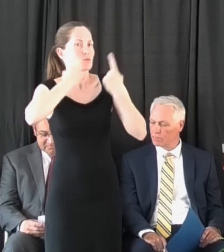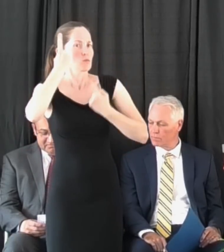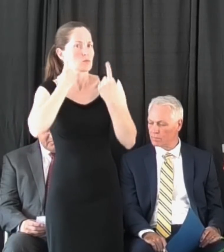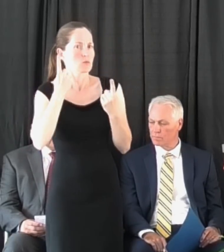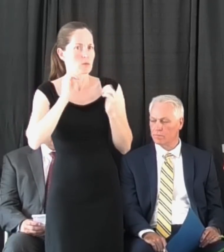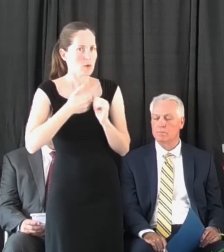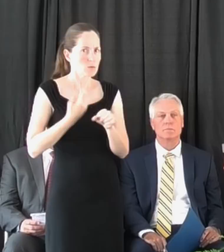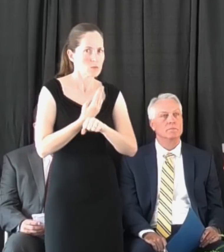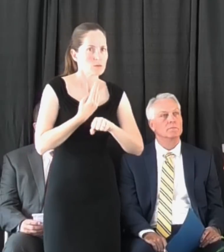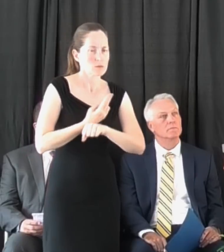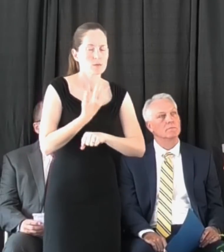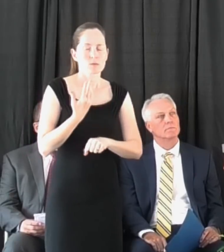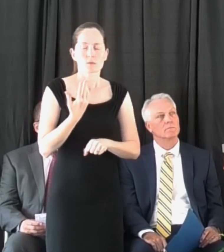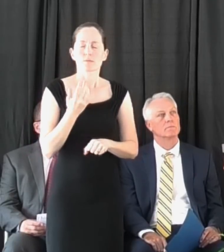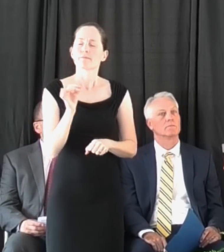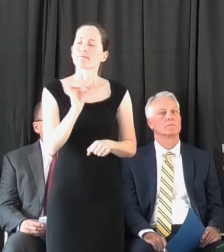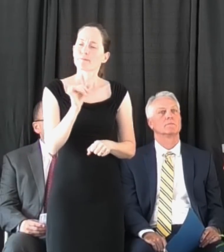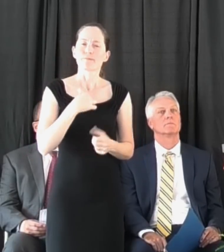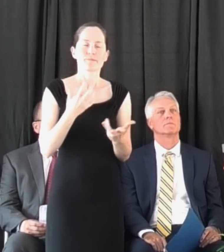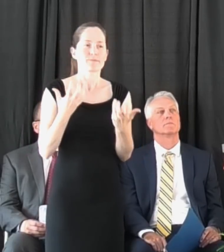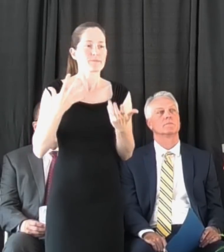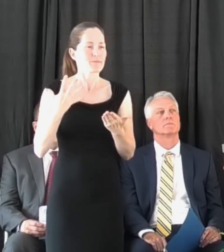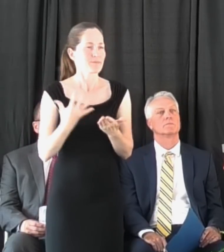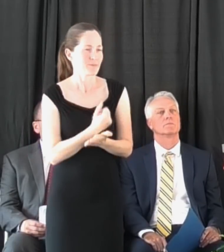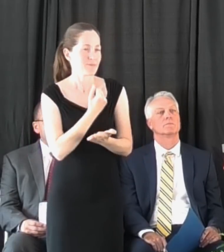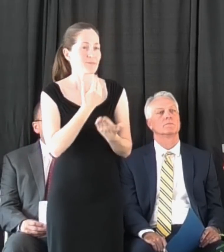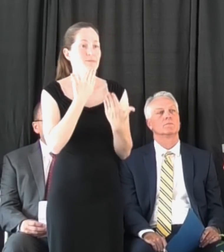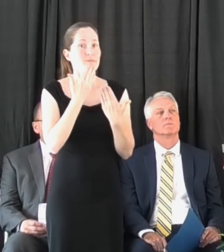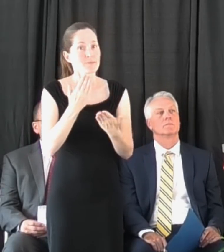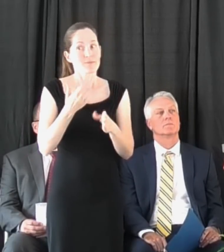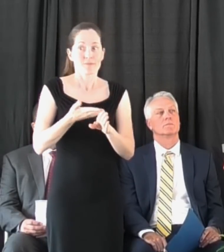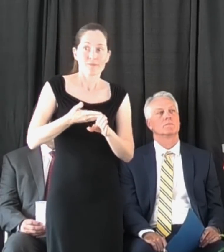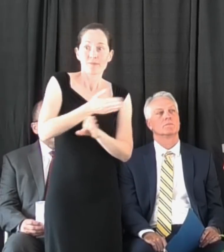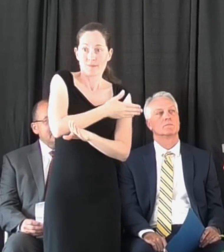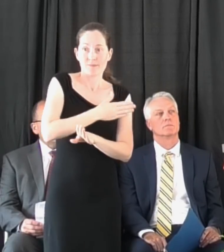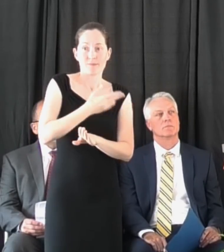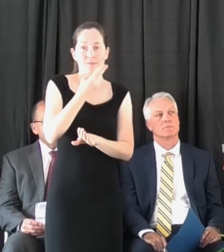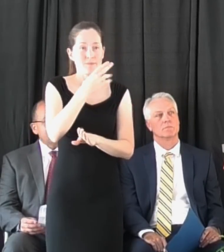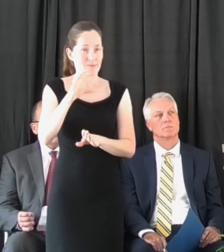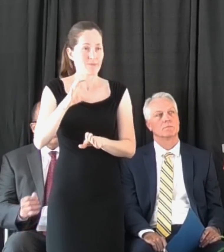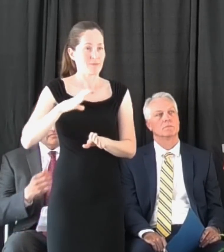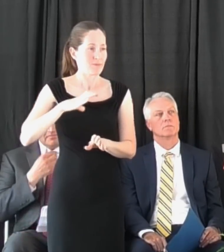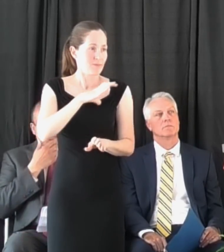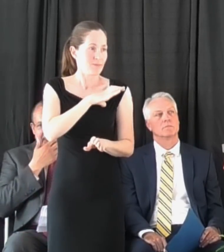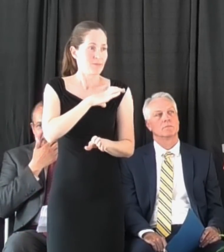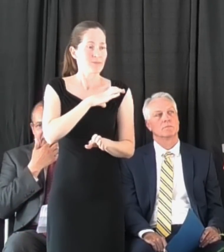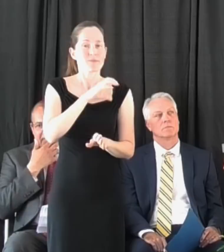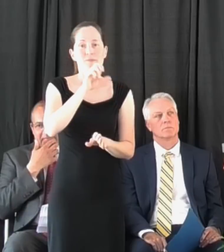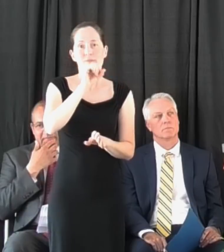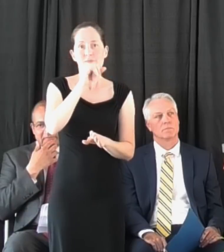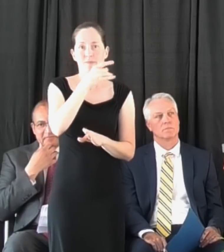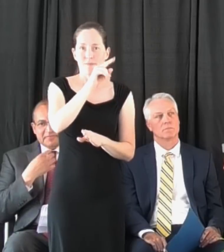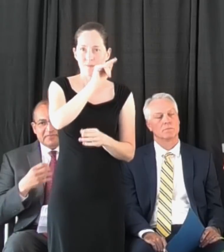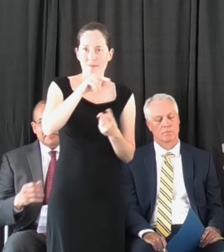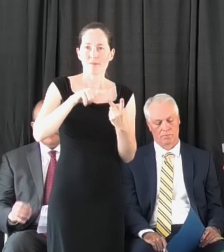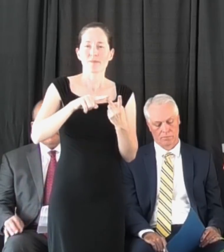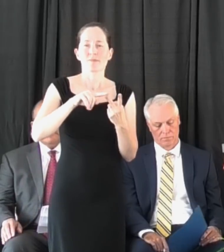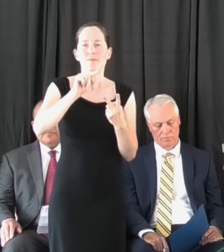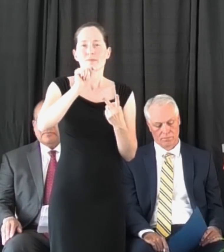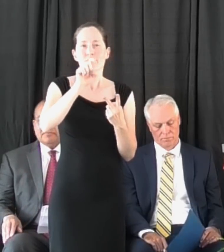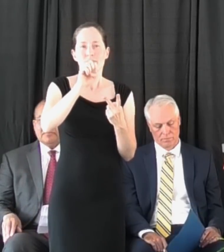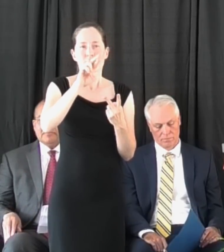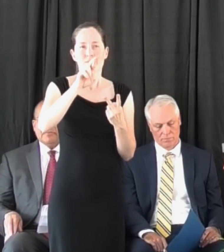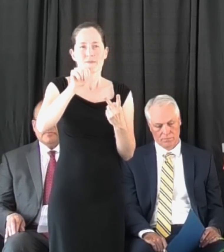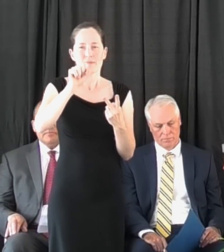thank and acknowledge at this time the former County Council, Mary Kay Siggety, Jen Terrasa,